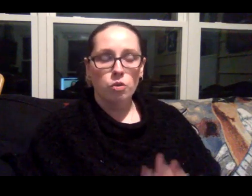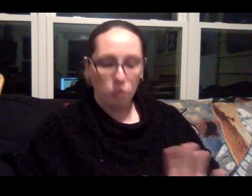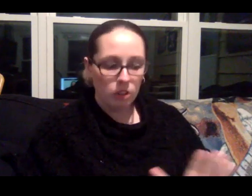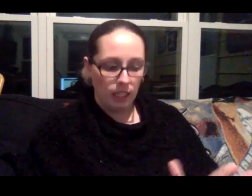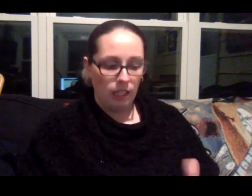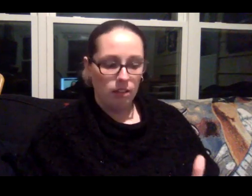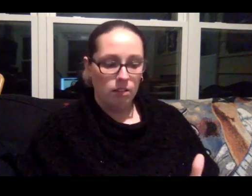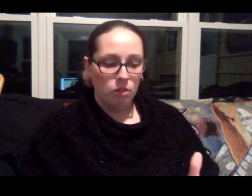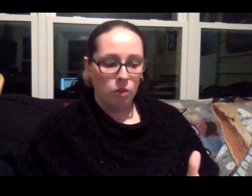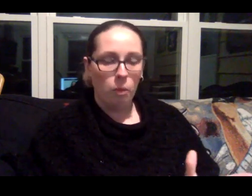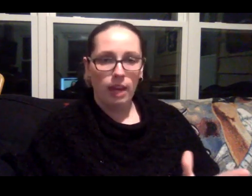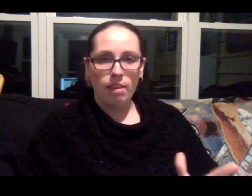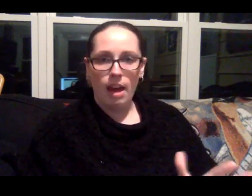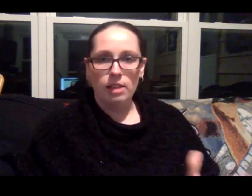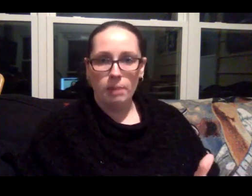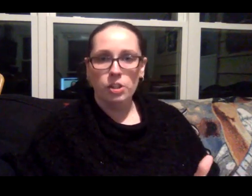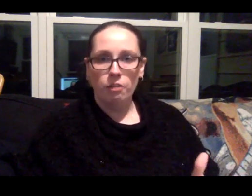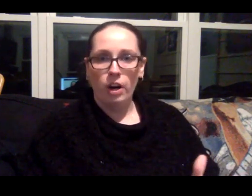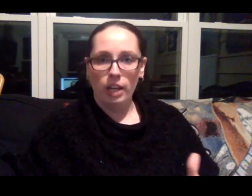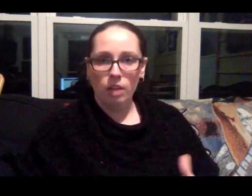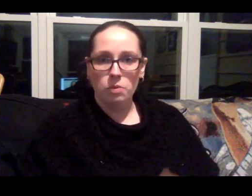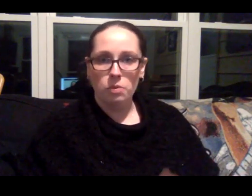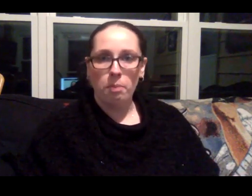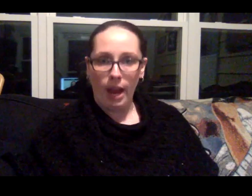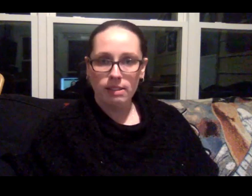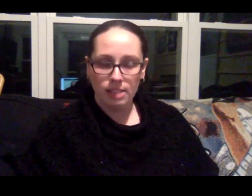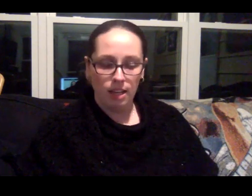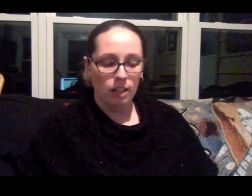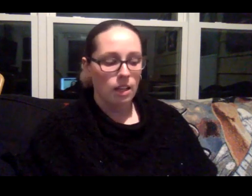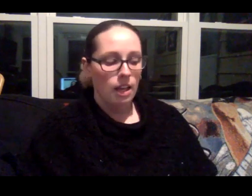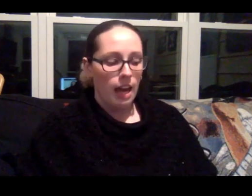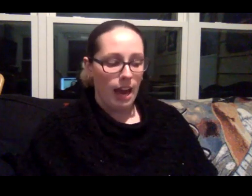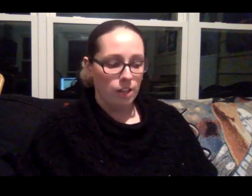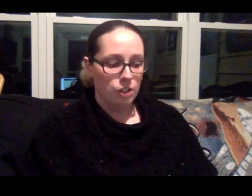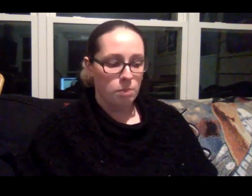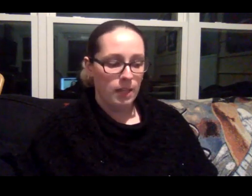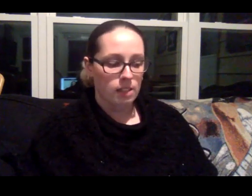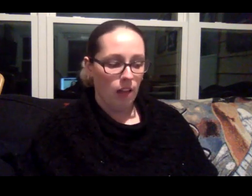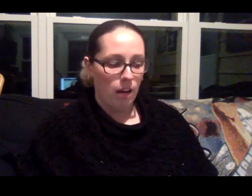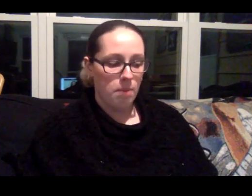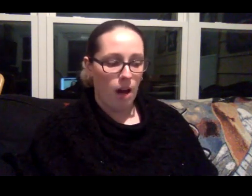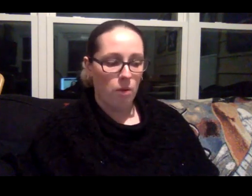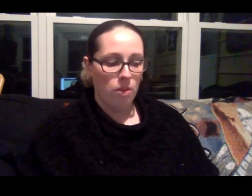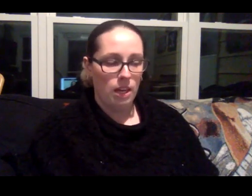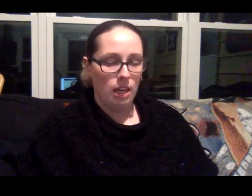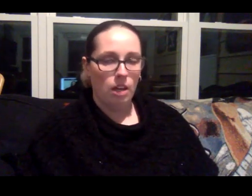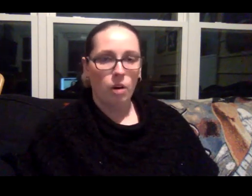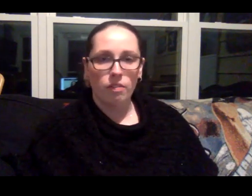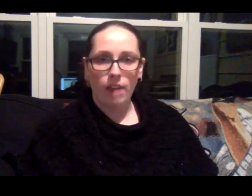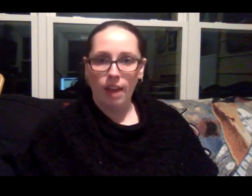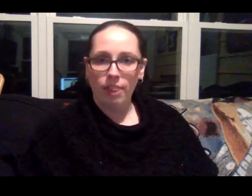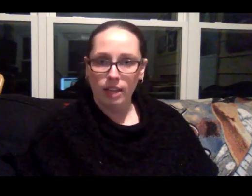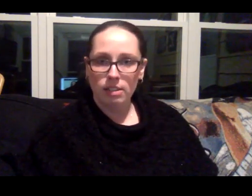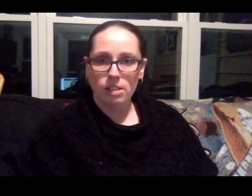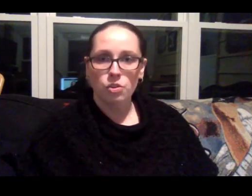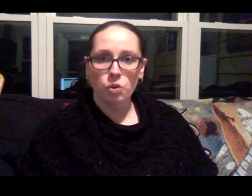truly the way that, especially for our kiddos with apraxia, ASHA speaks a lot about the code